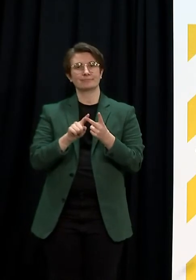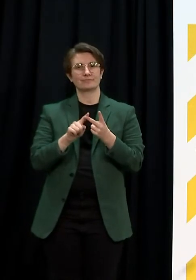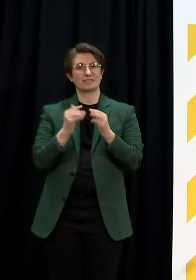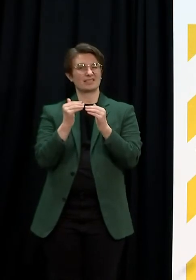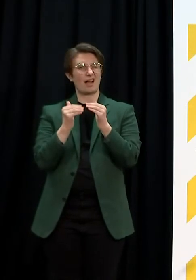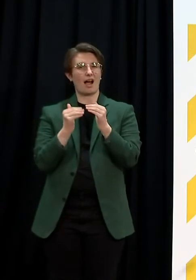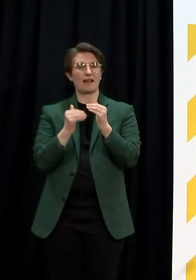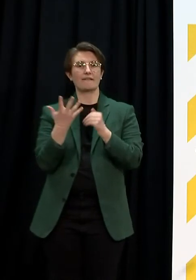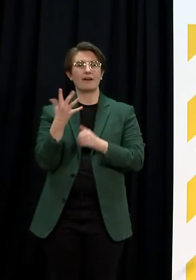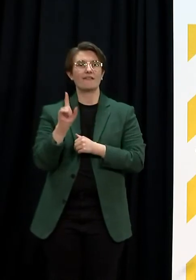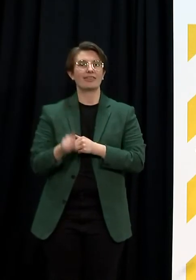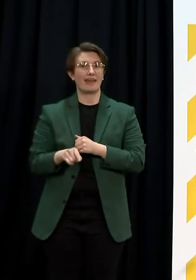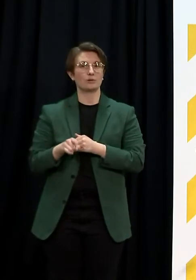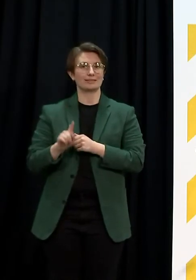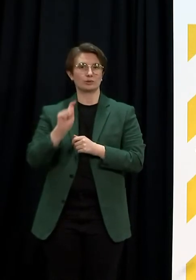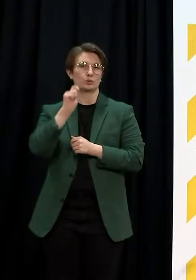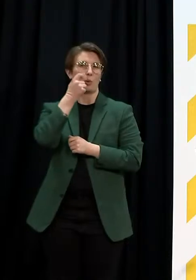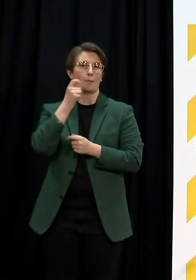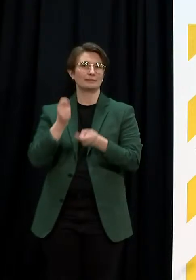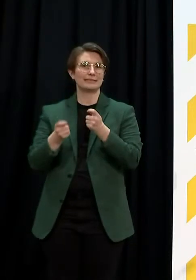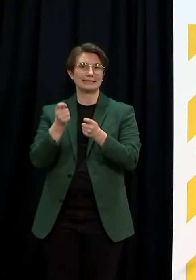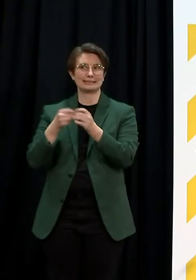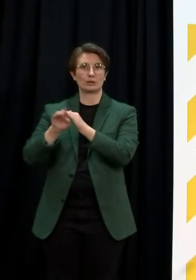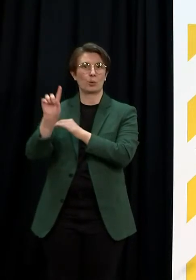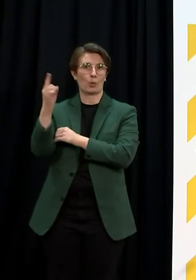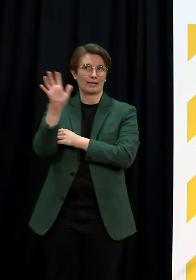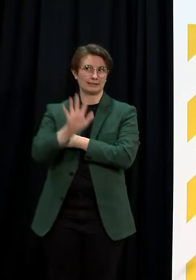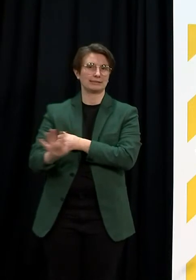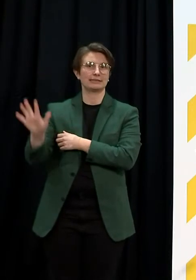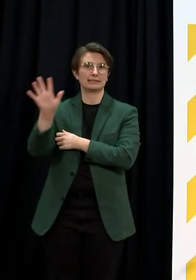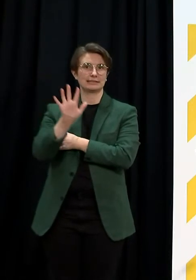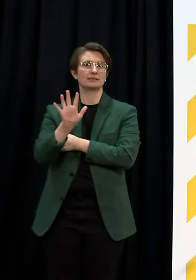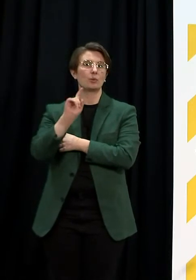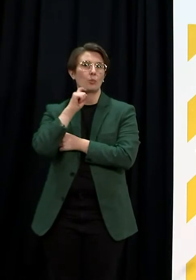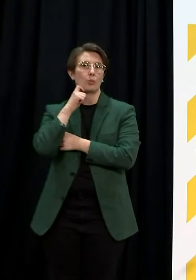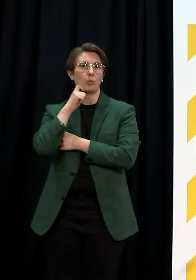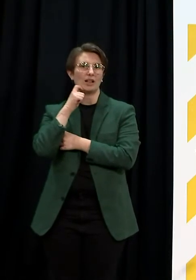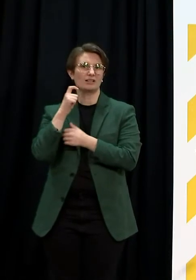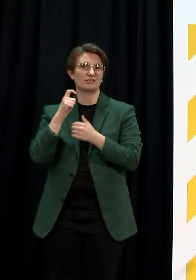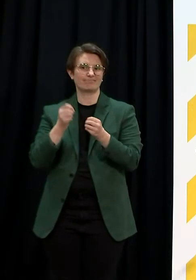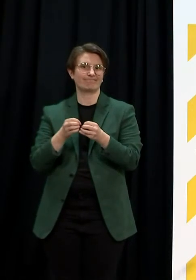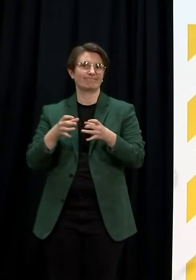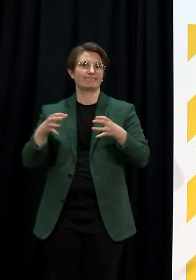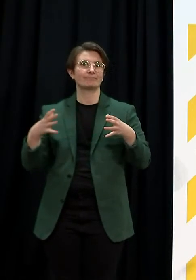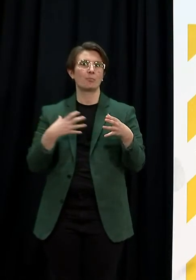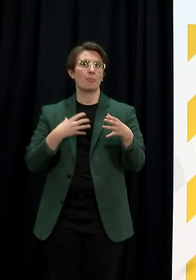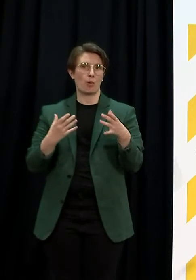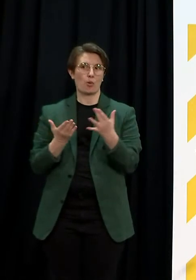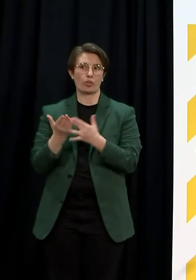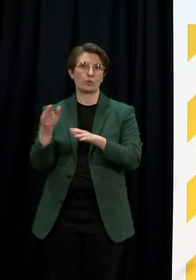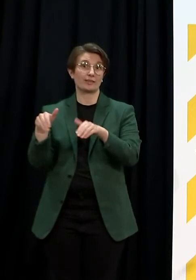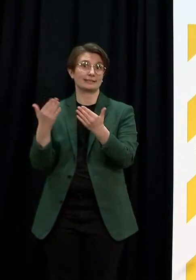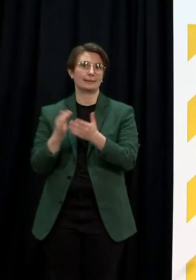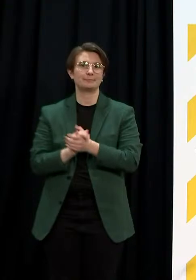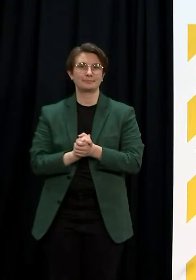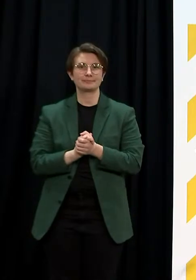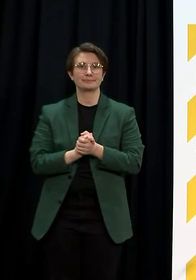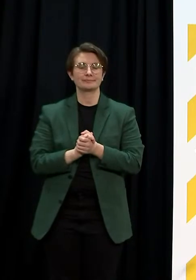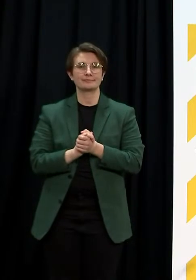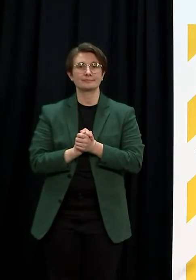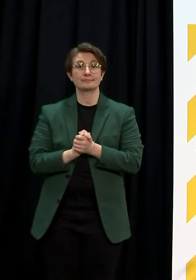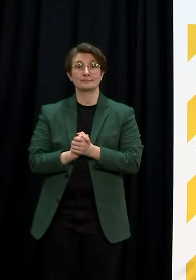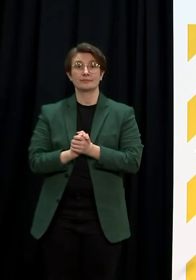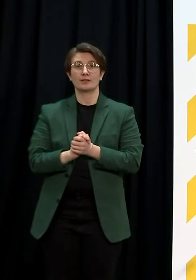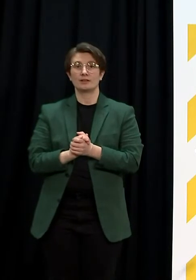That number is likely to increase as more are logged during the morning. In particular, there has been good rates of testing